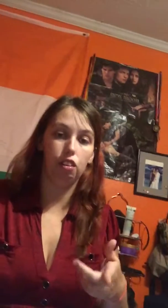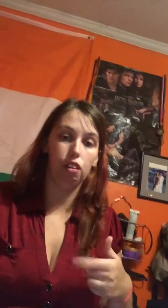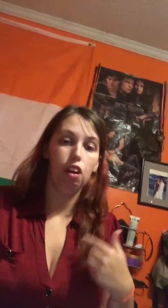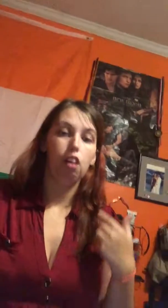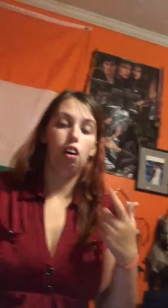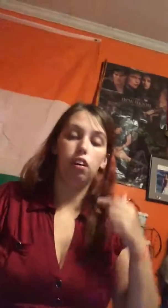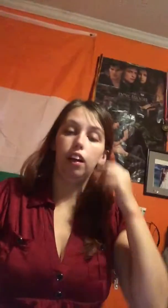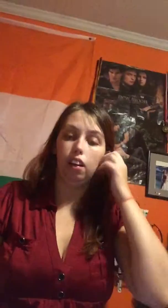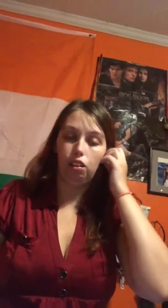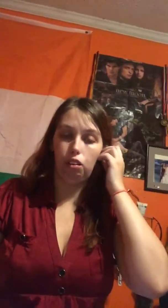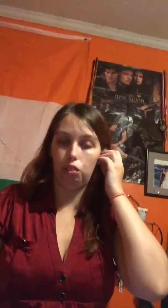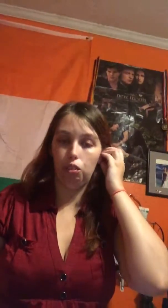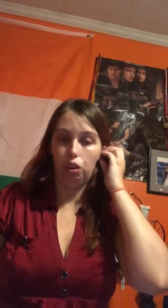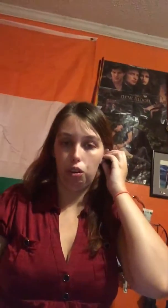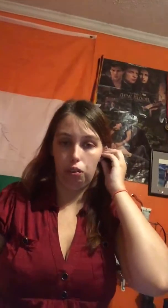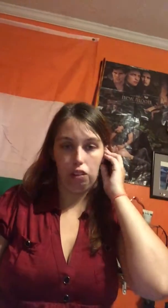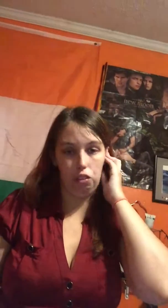or needing to go to the restroom.